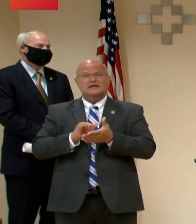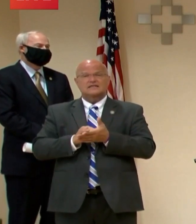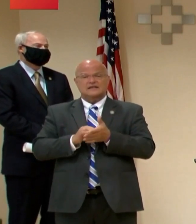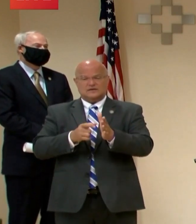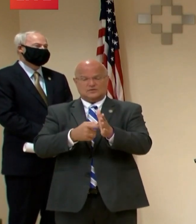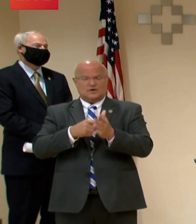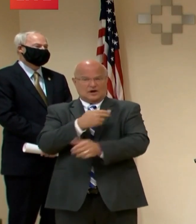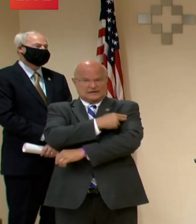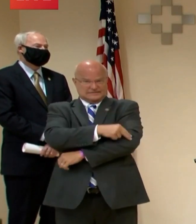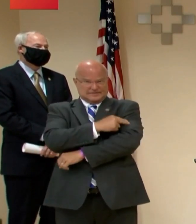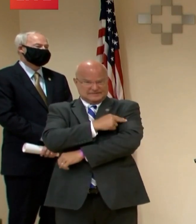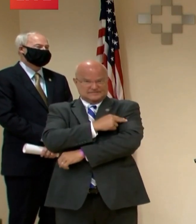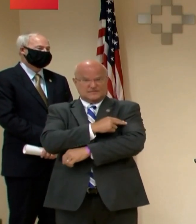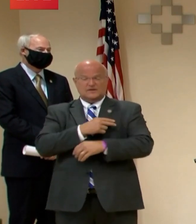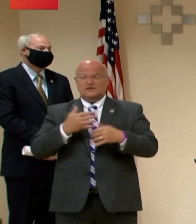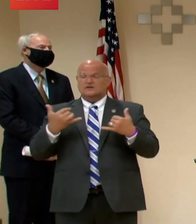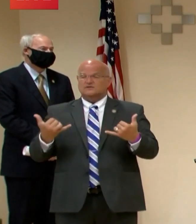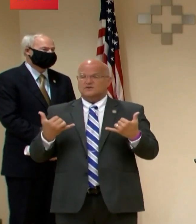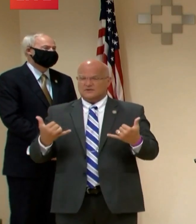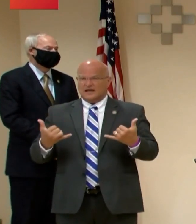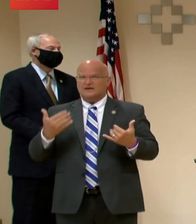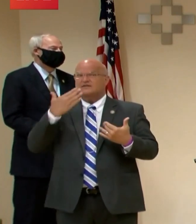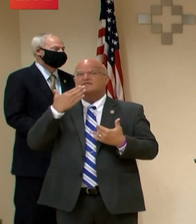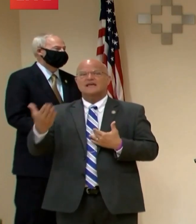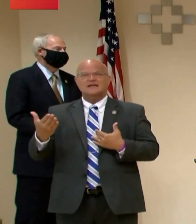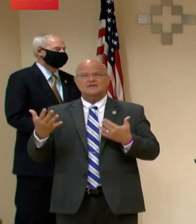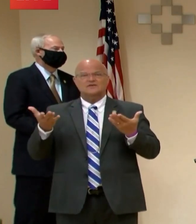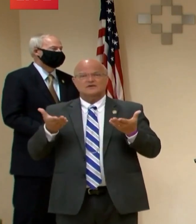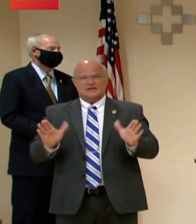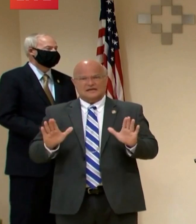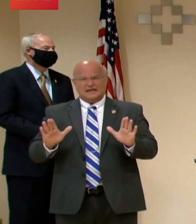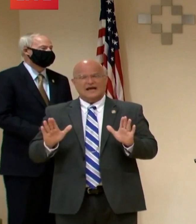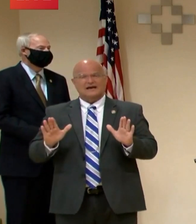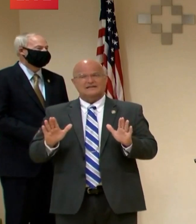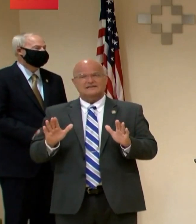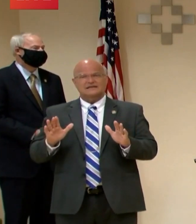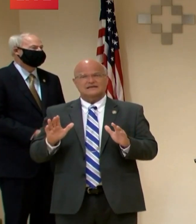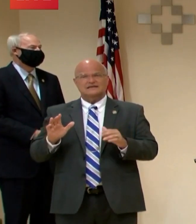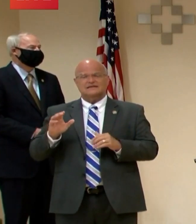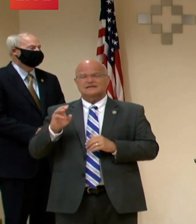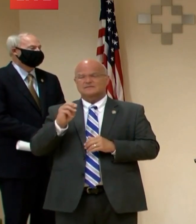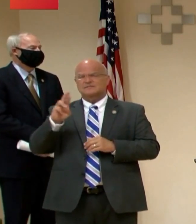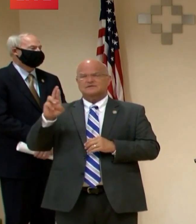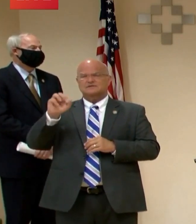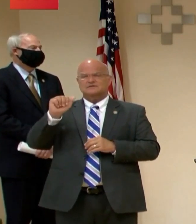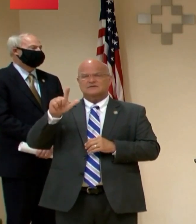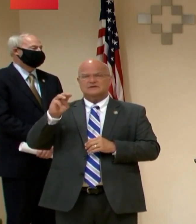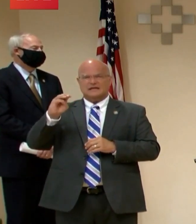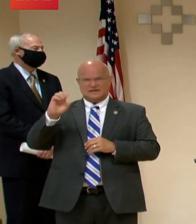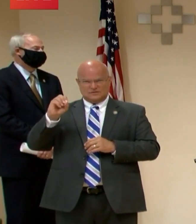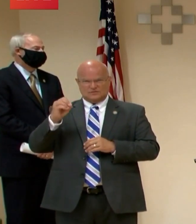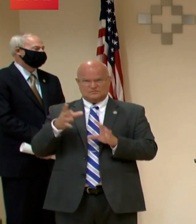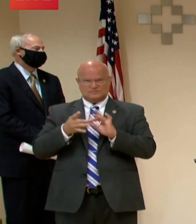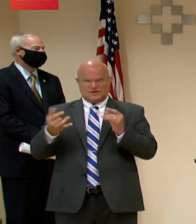are coming. So with that, thank you, and I'll let Mr. Penalto provide an update.